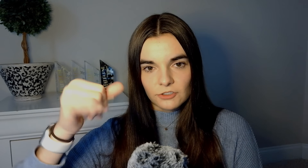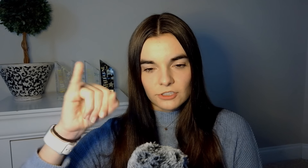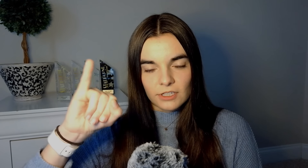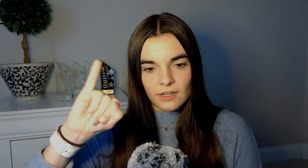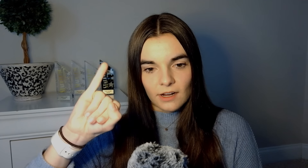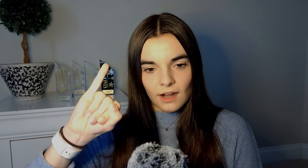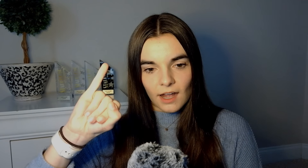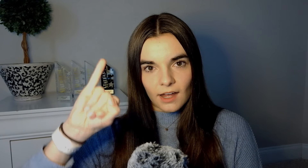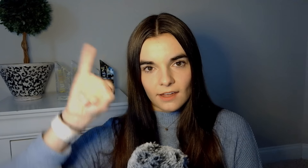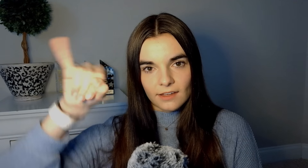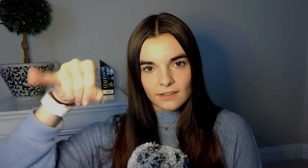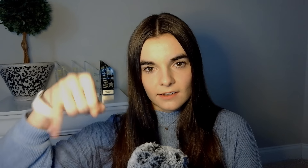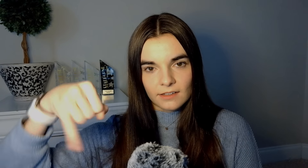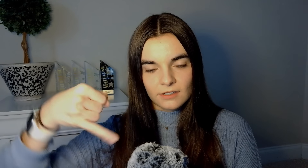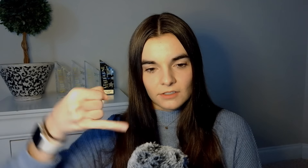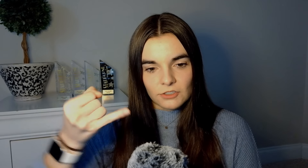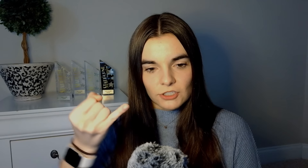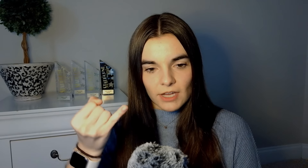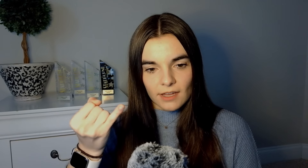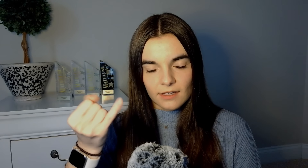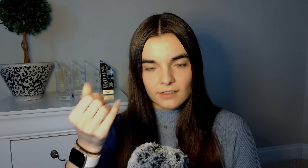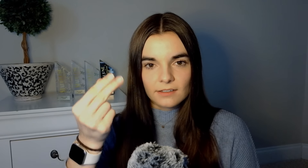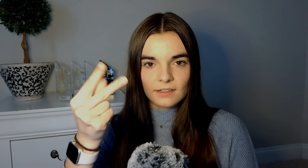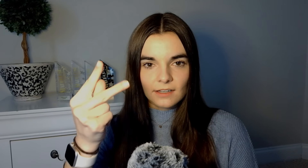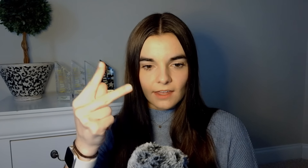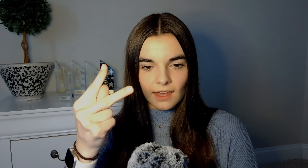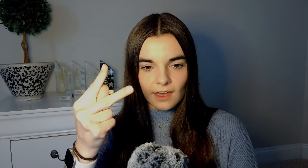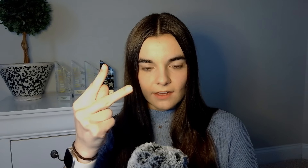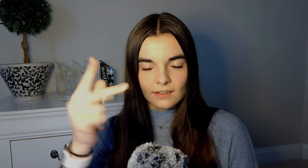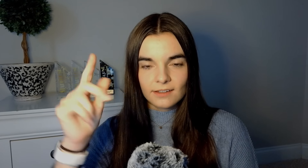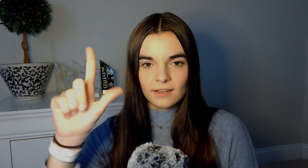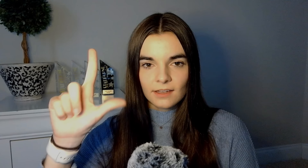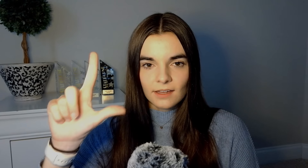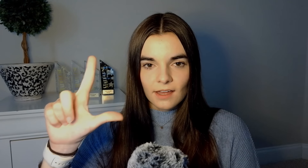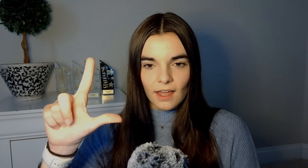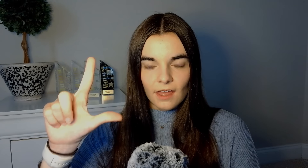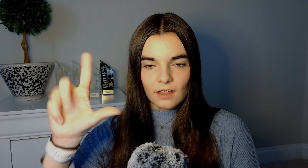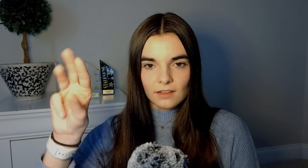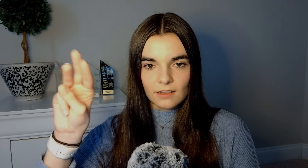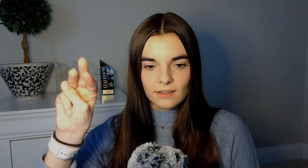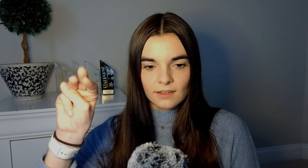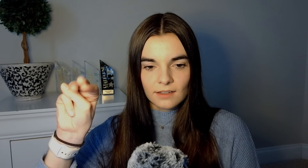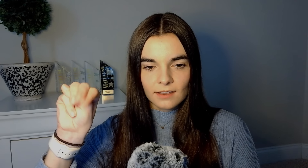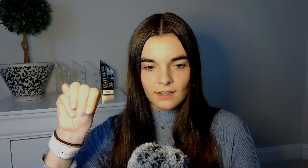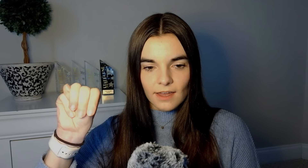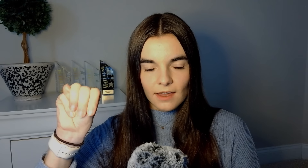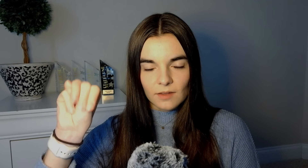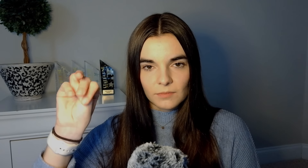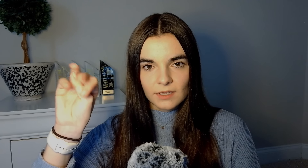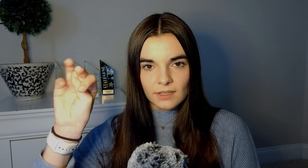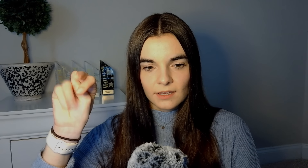H, I, J, K, L, M,